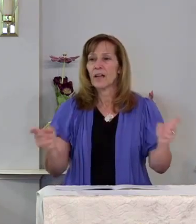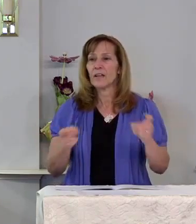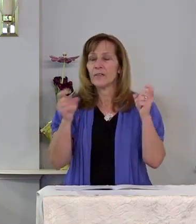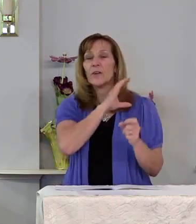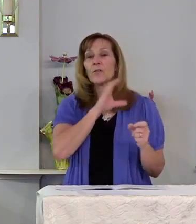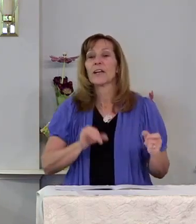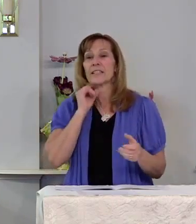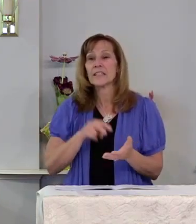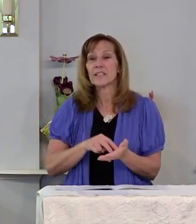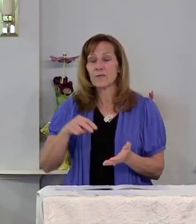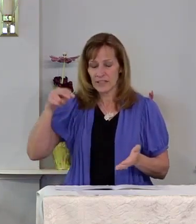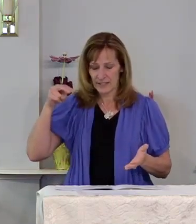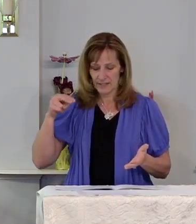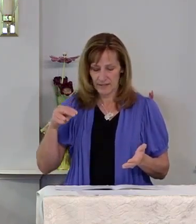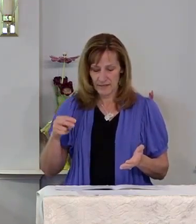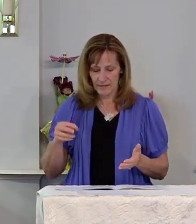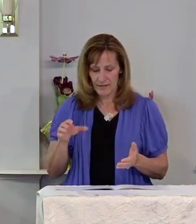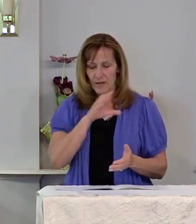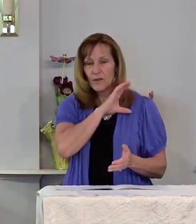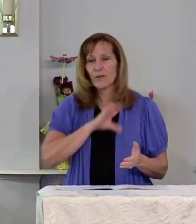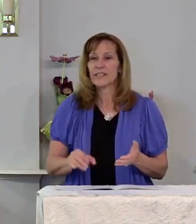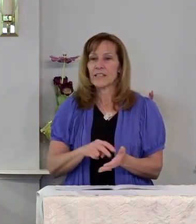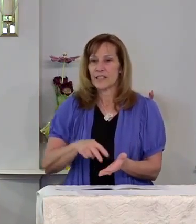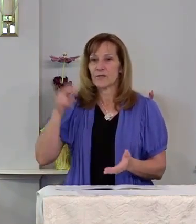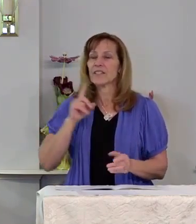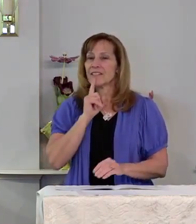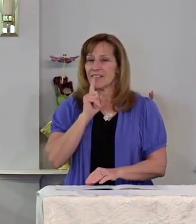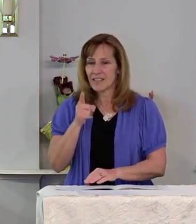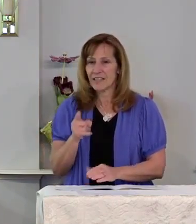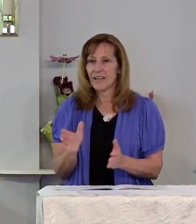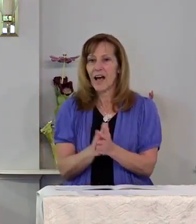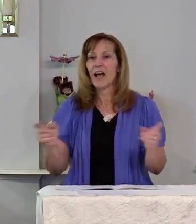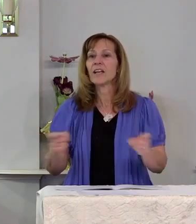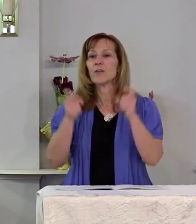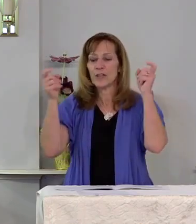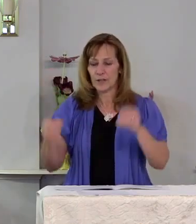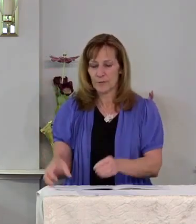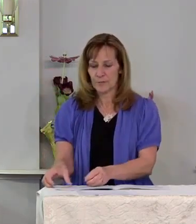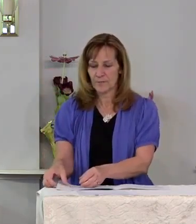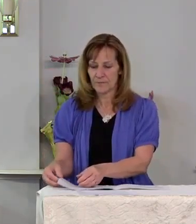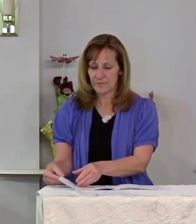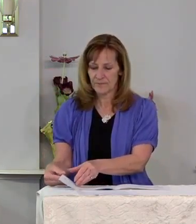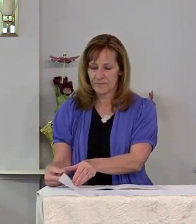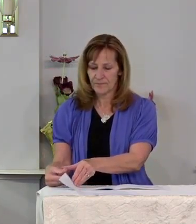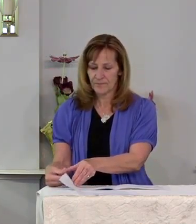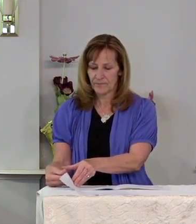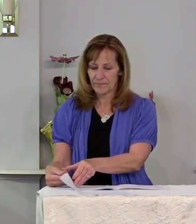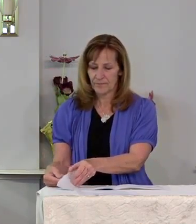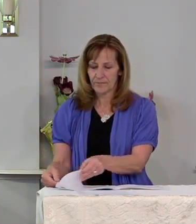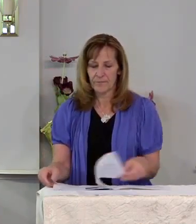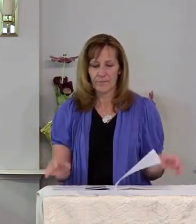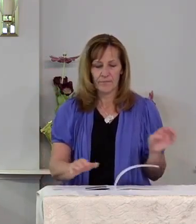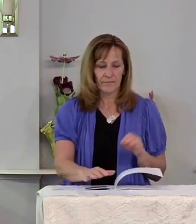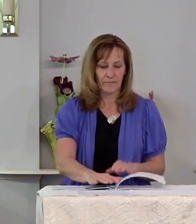Alleluia, Christ is risen. Christ is risen indeed. Alleluia.